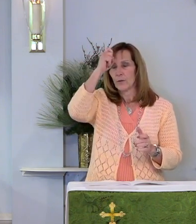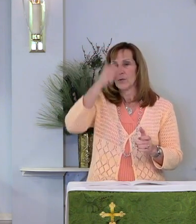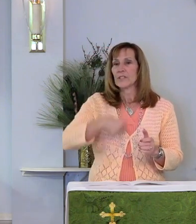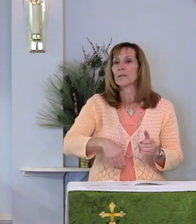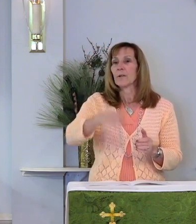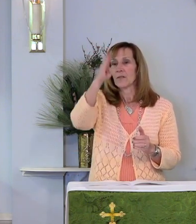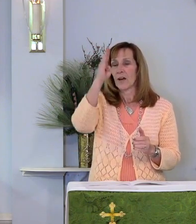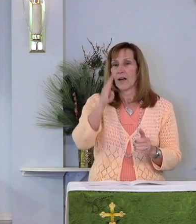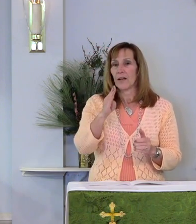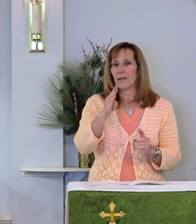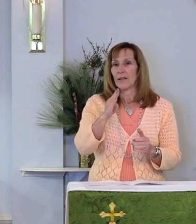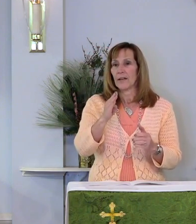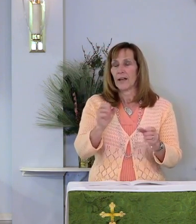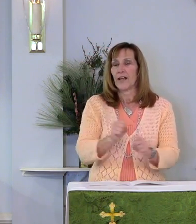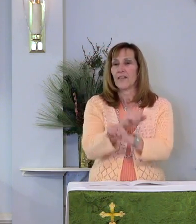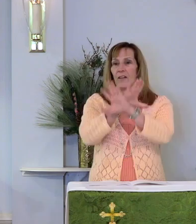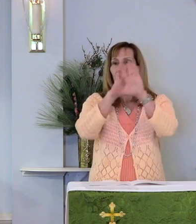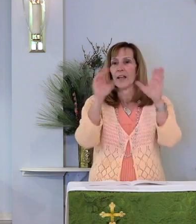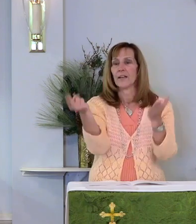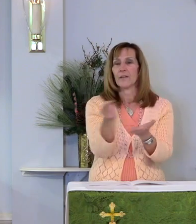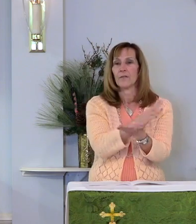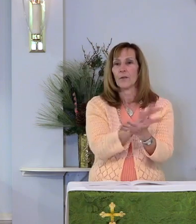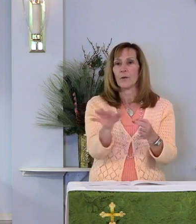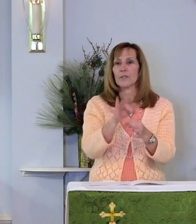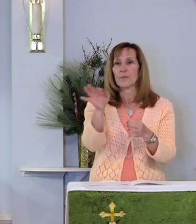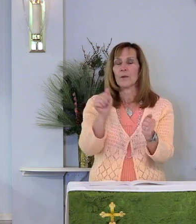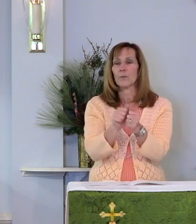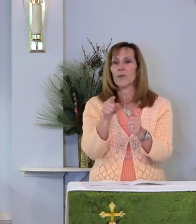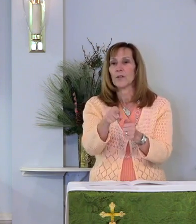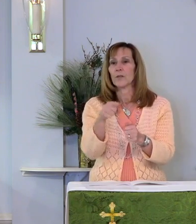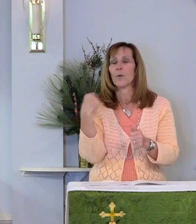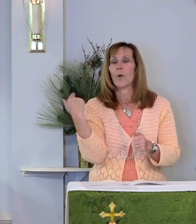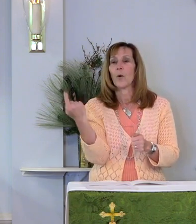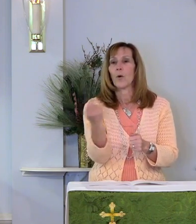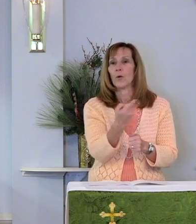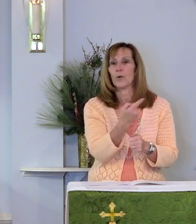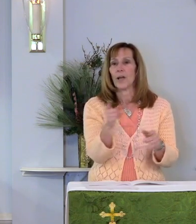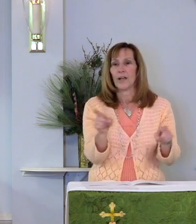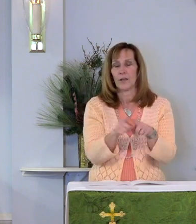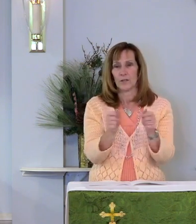God, and the light of the Holy Spirit be with you all.